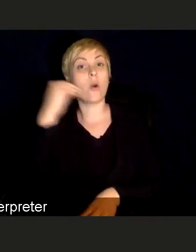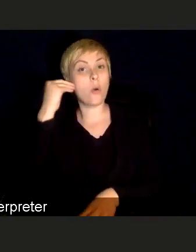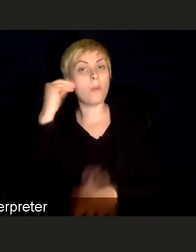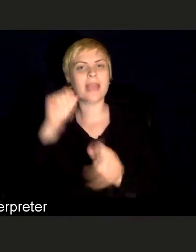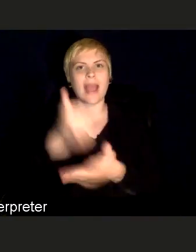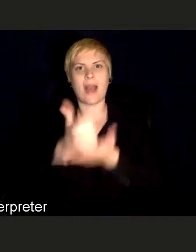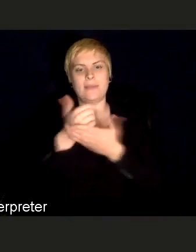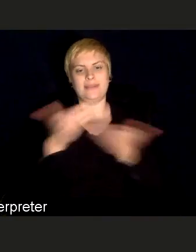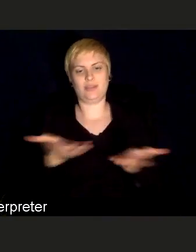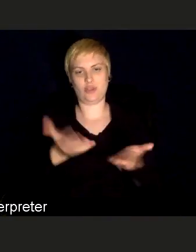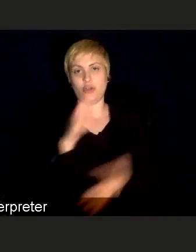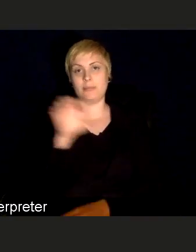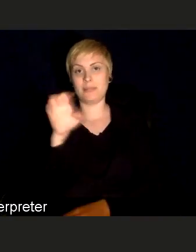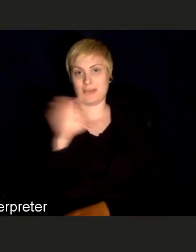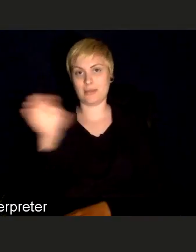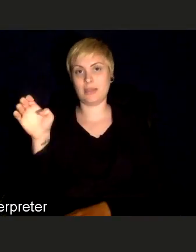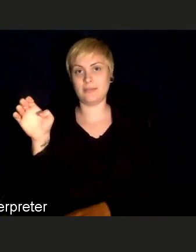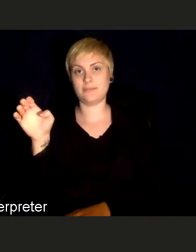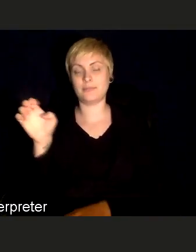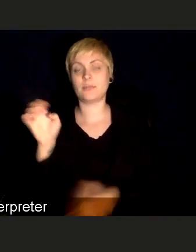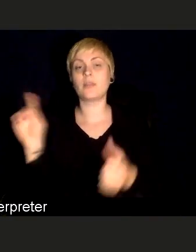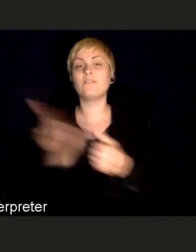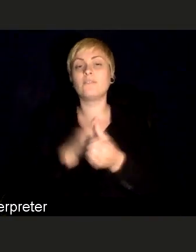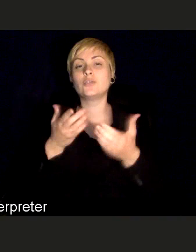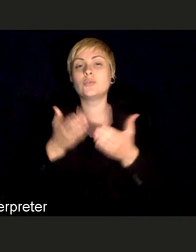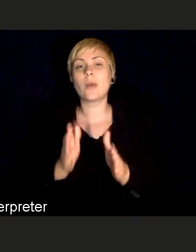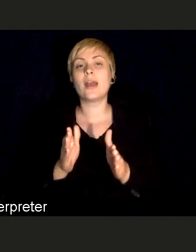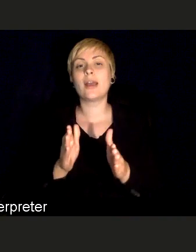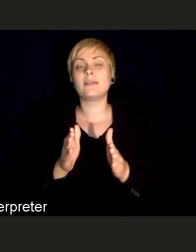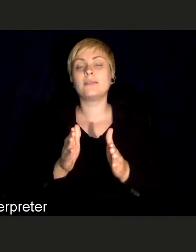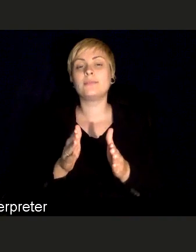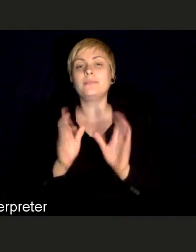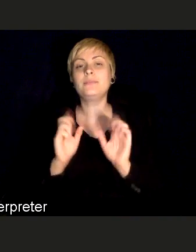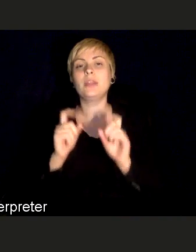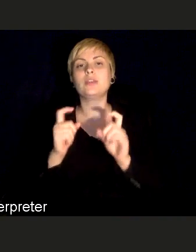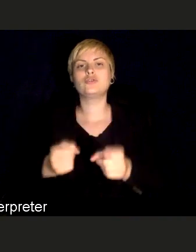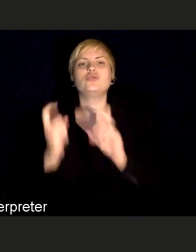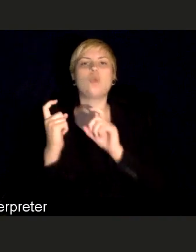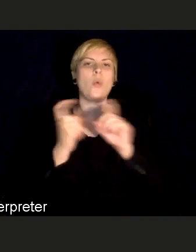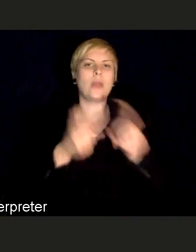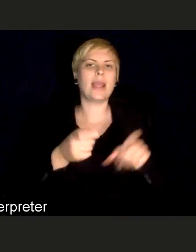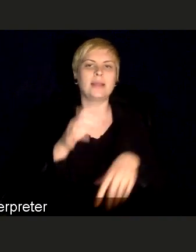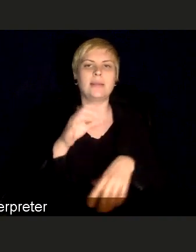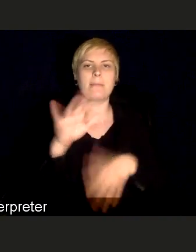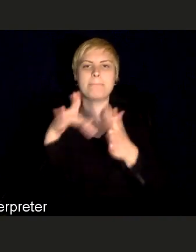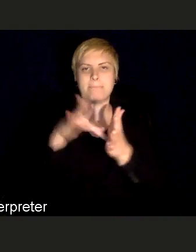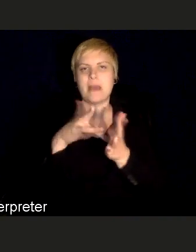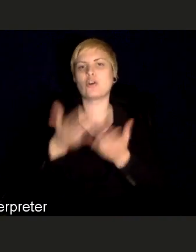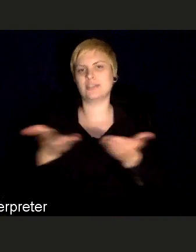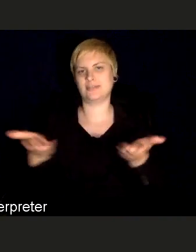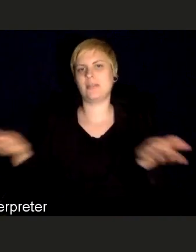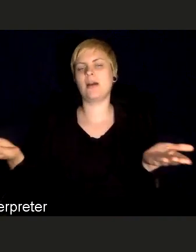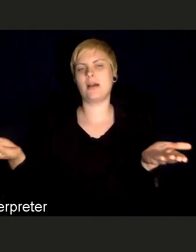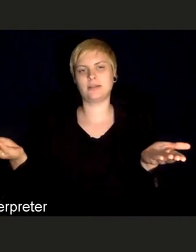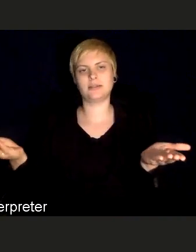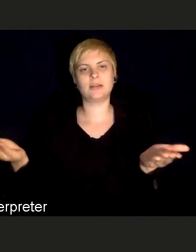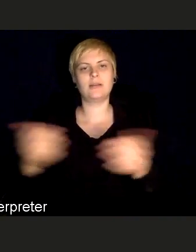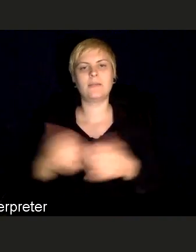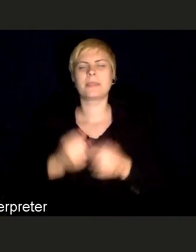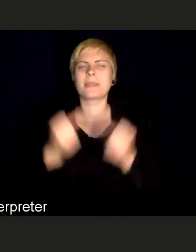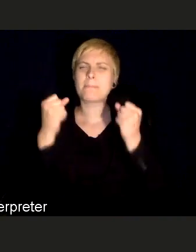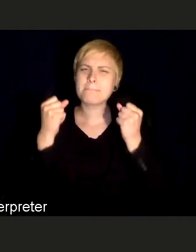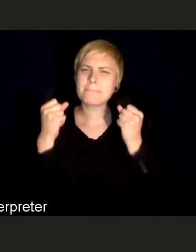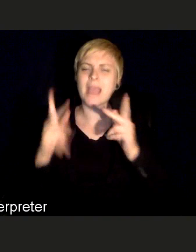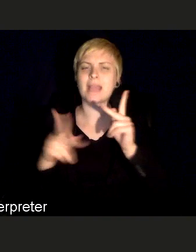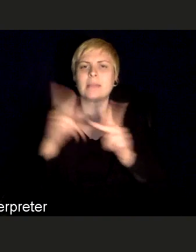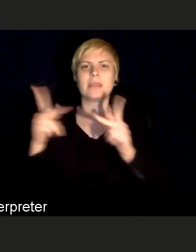Beebe. The first way is by donating medical supplies. Countless people have dropped